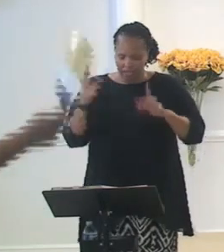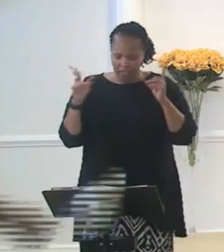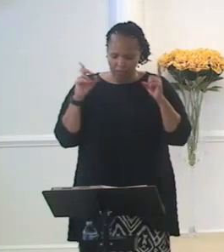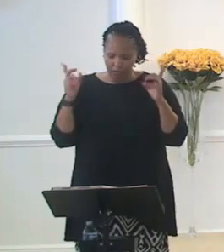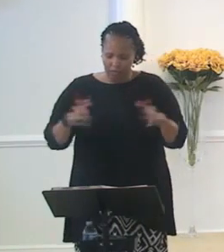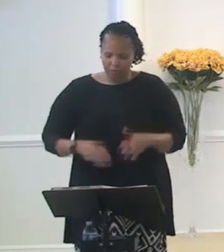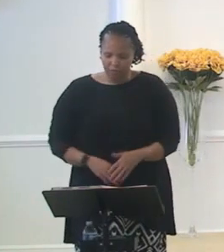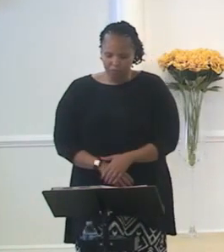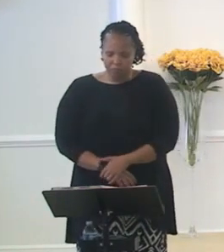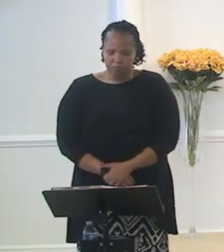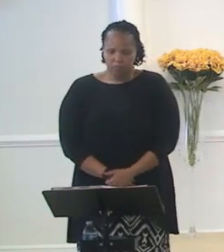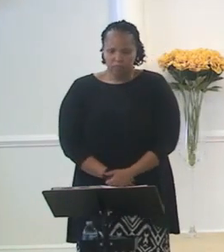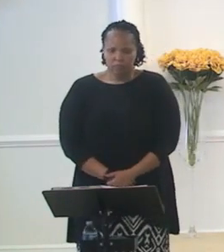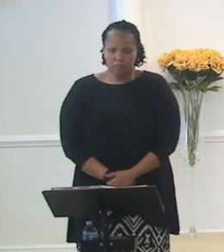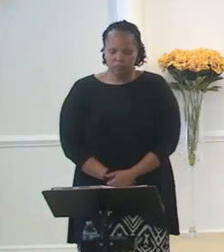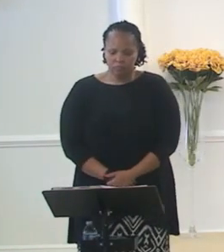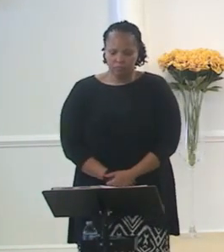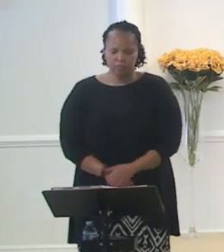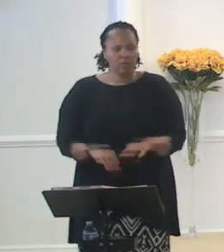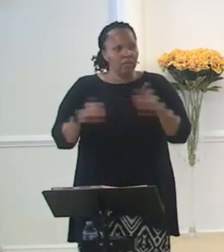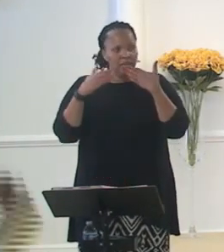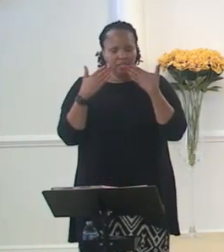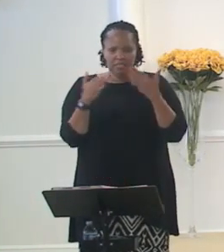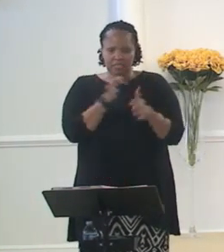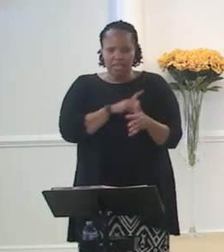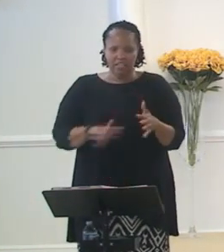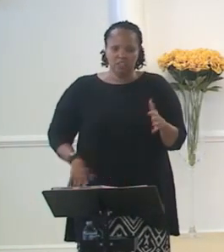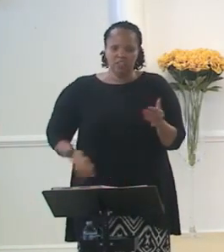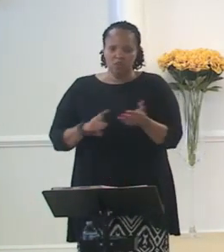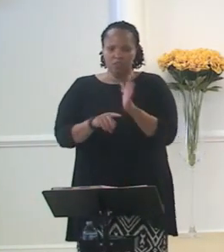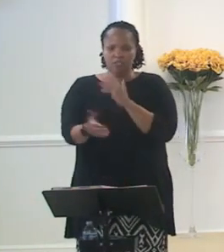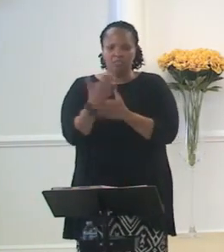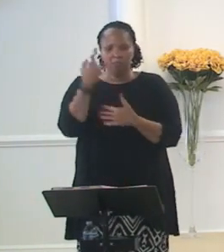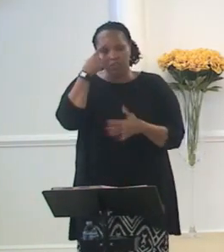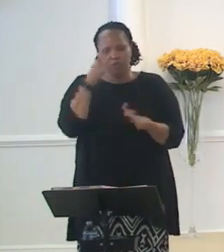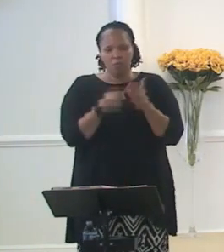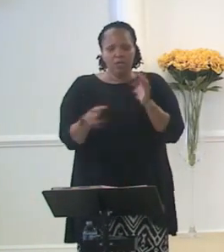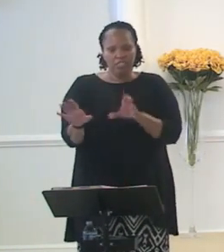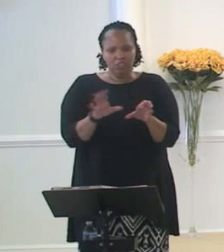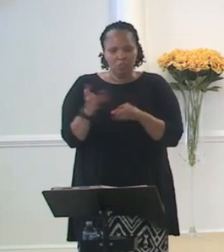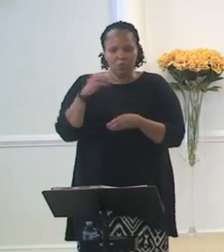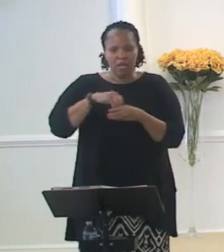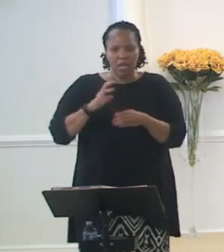Hallelujah. Thank the Lord this morning for what he is doing in our lives.